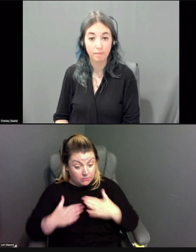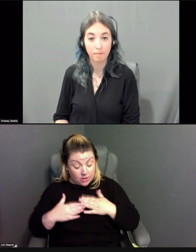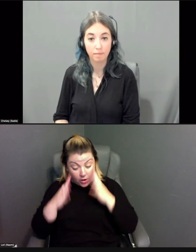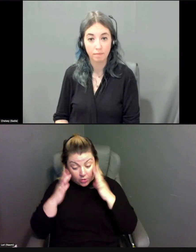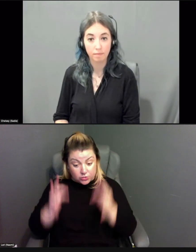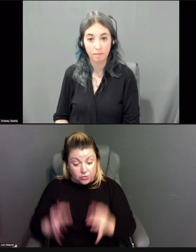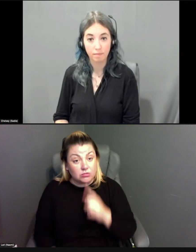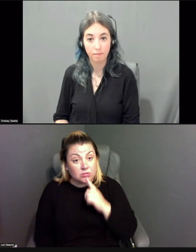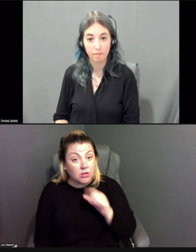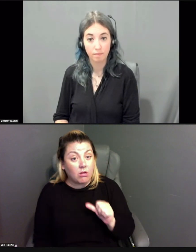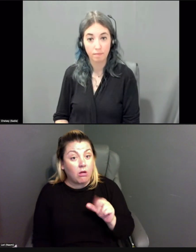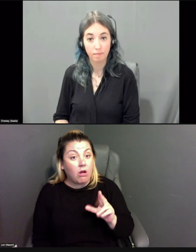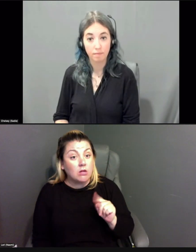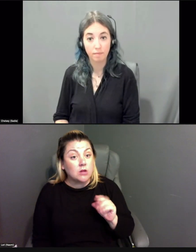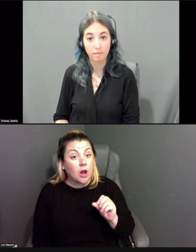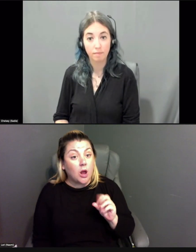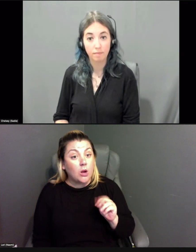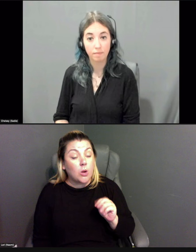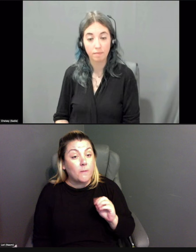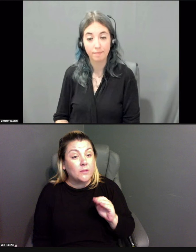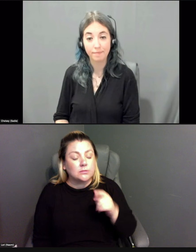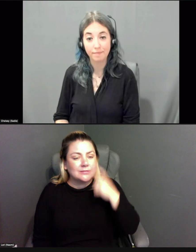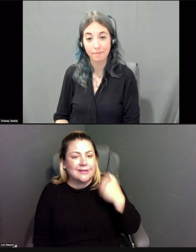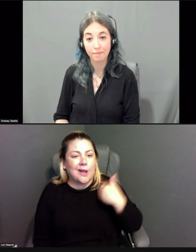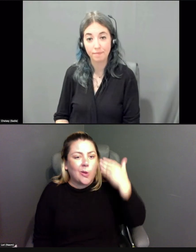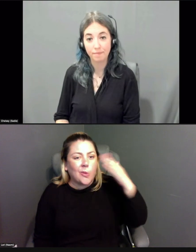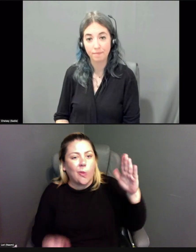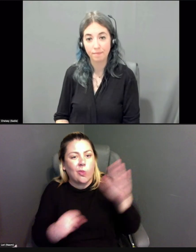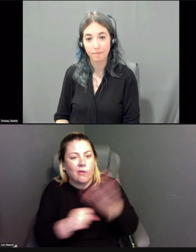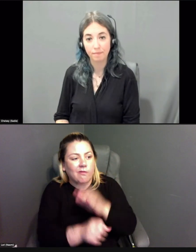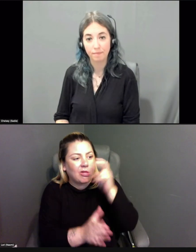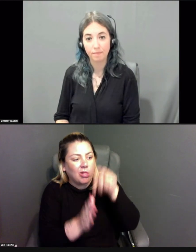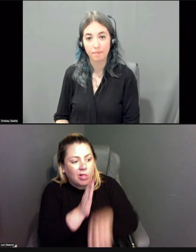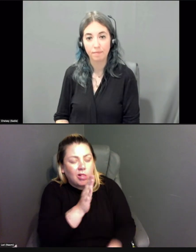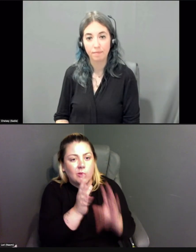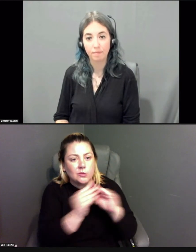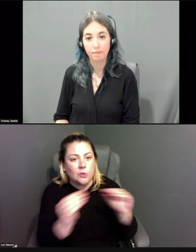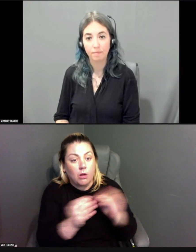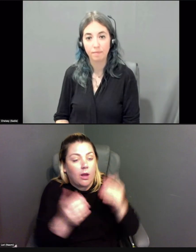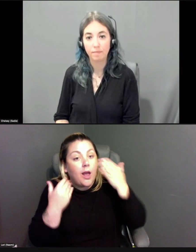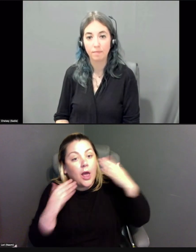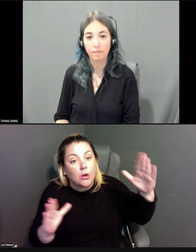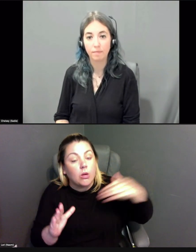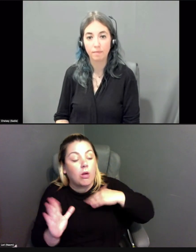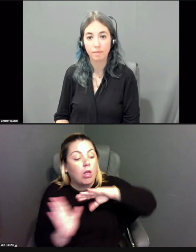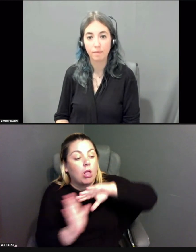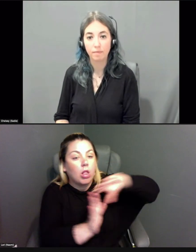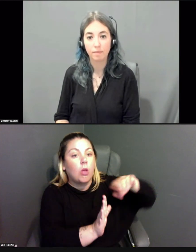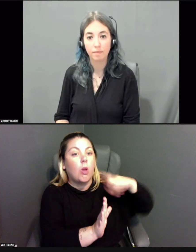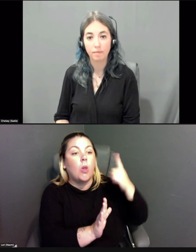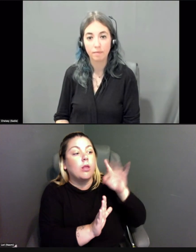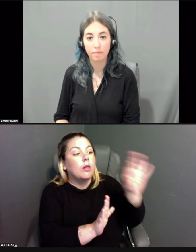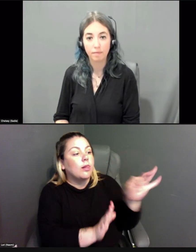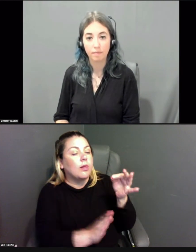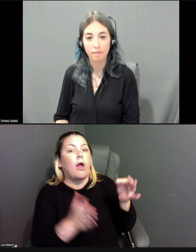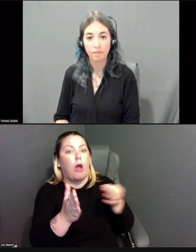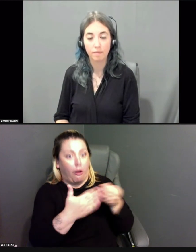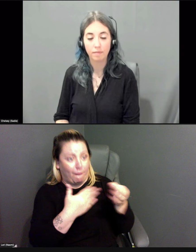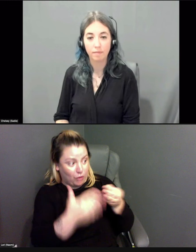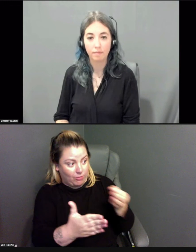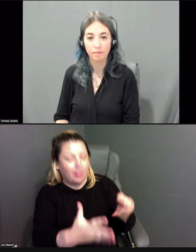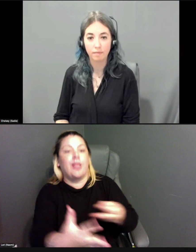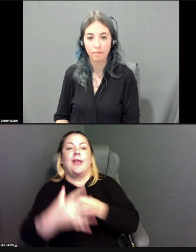you don't have all the information, or is it just a behavior that you are comfortable with because it's what you know? That is something that we